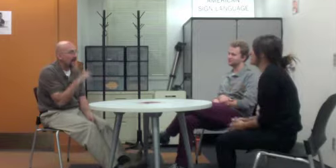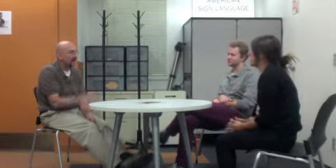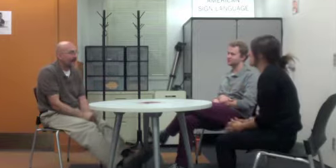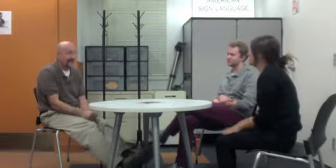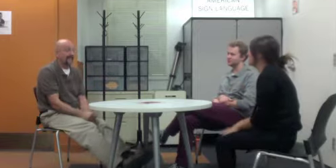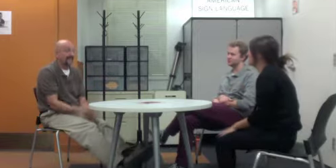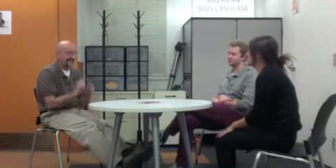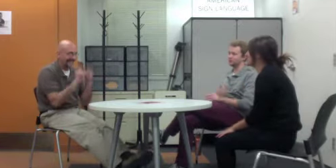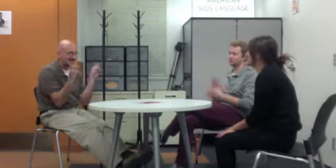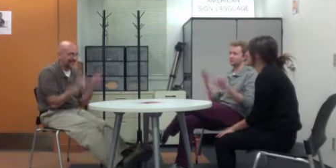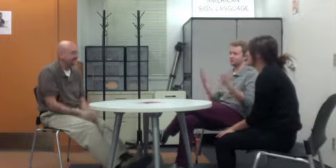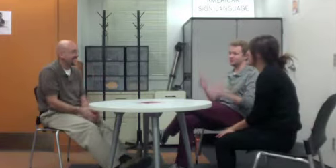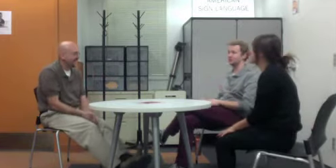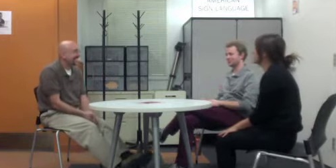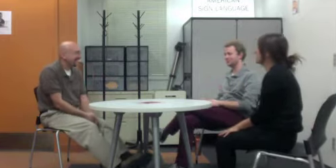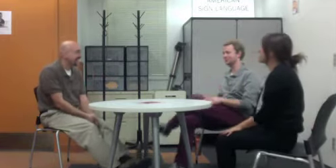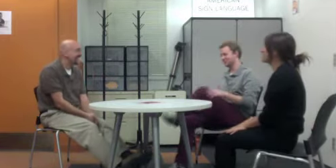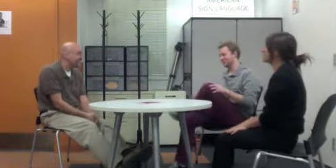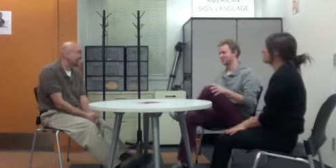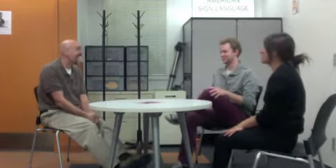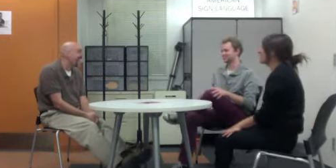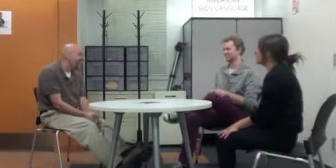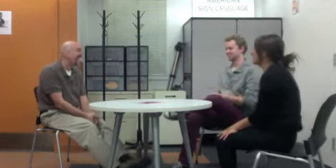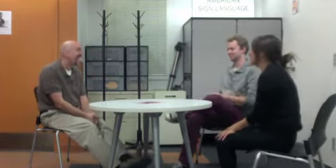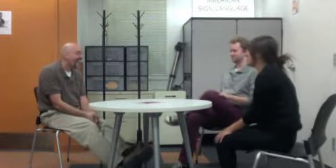Yes. It's pretty unique. It's very different.